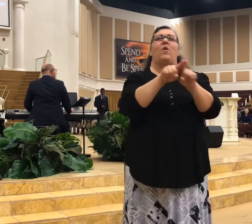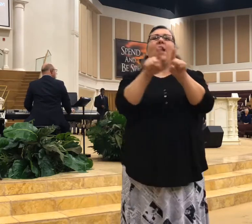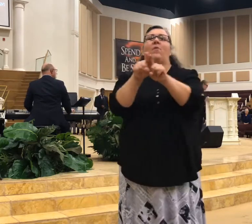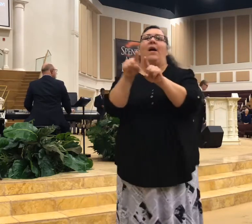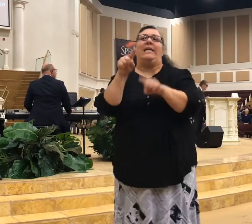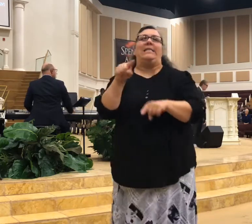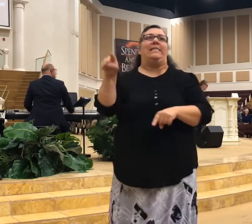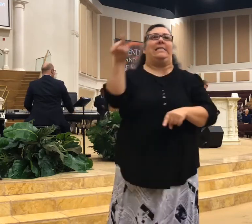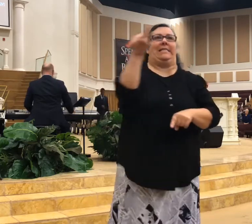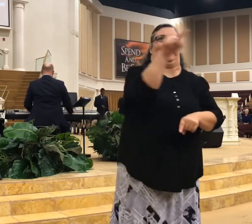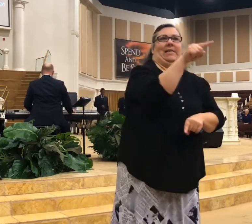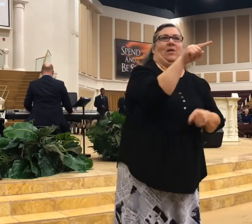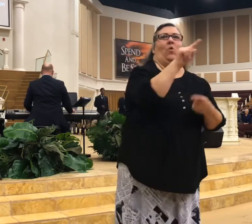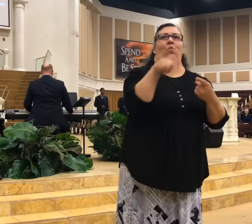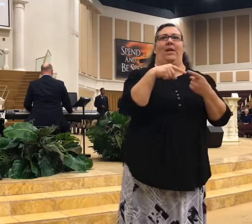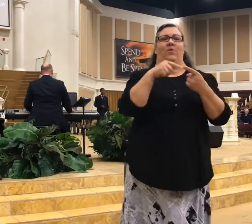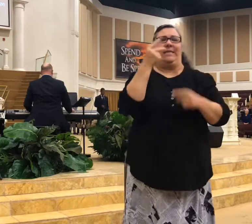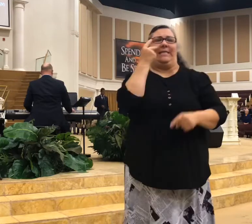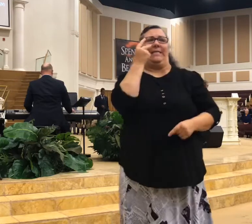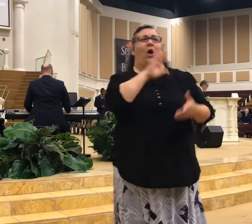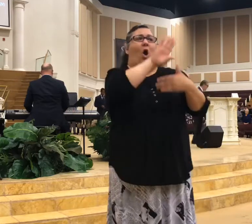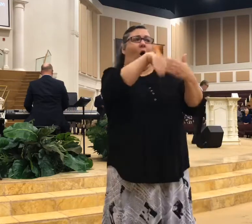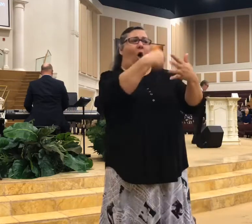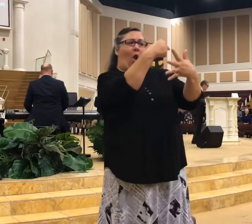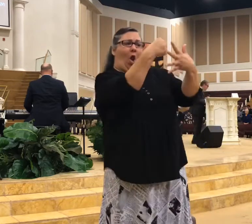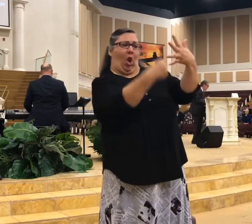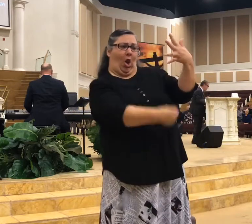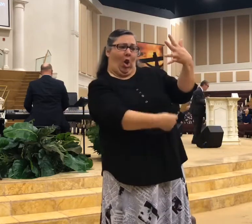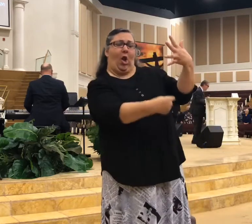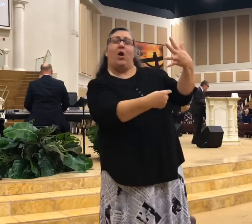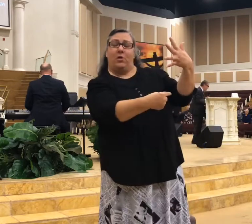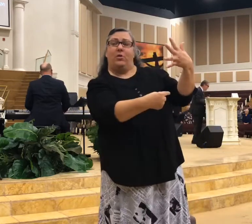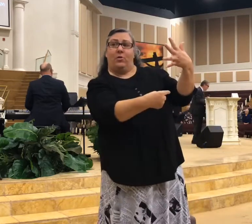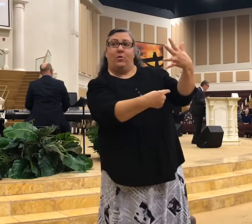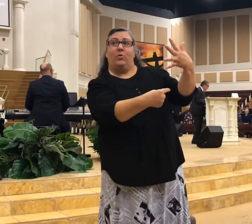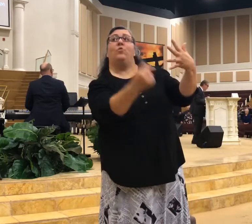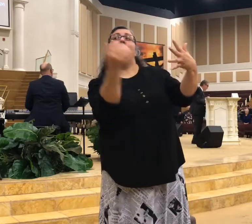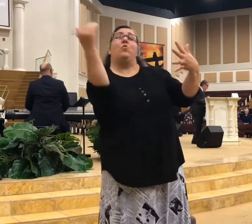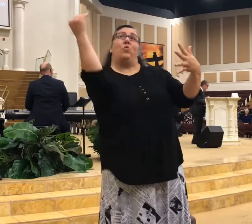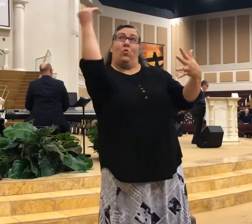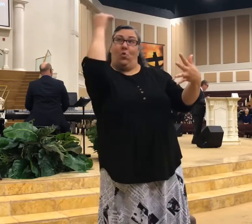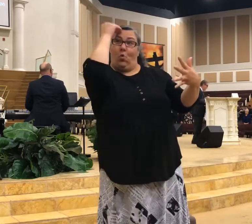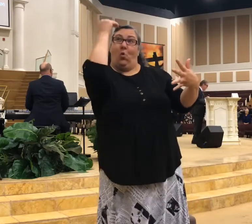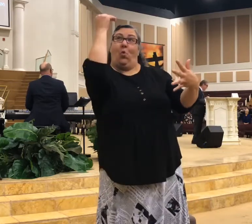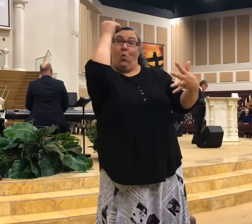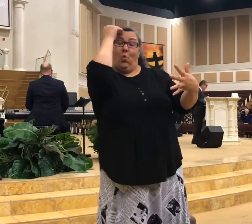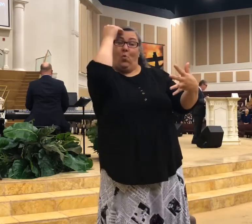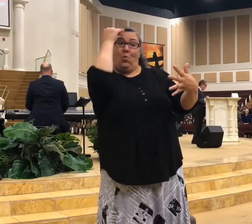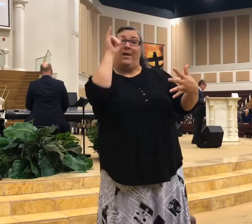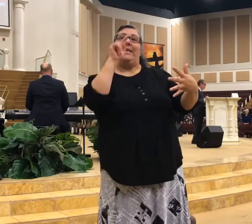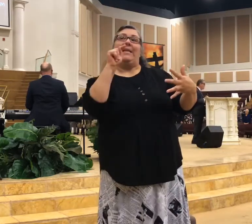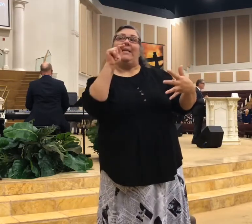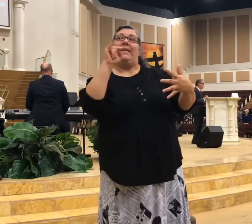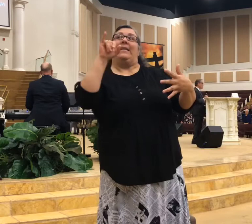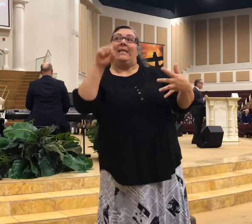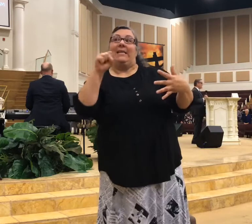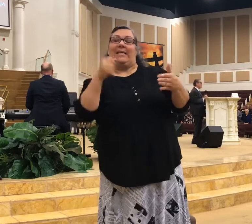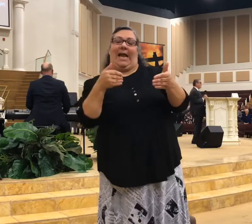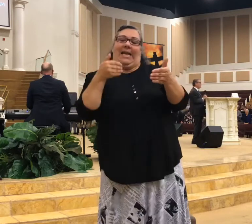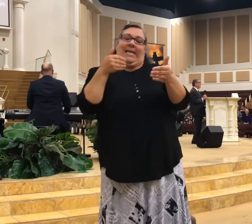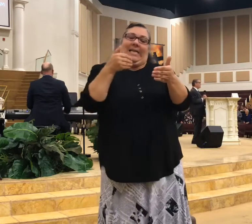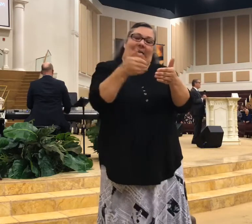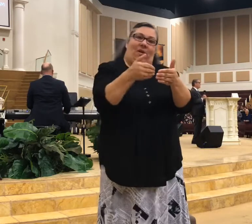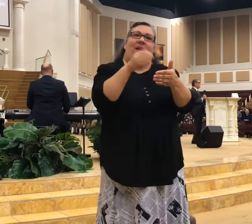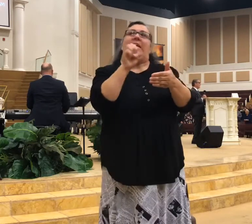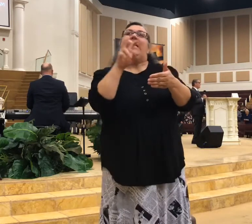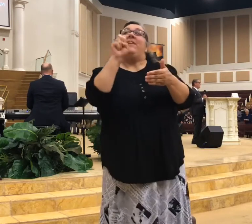ye, when ye shall see all of these things, know that it is near,